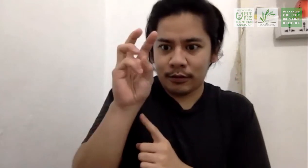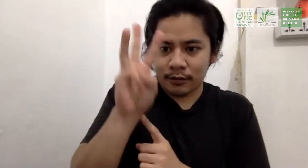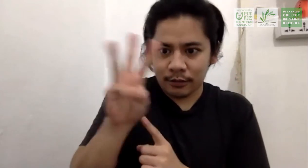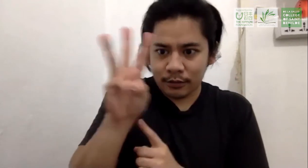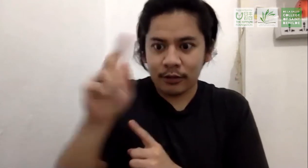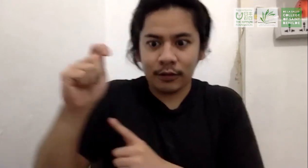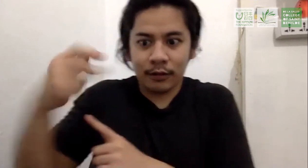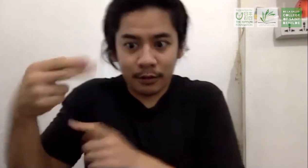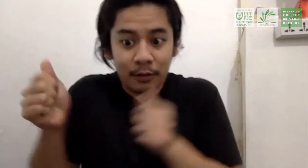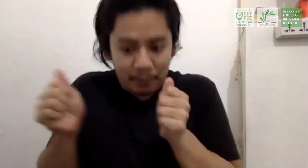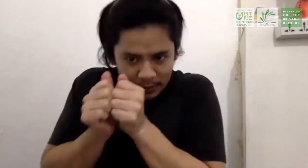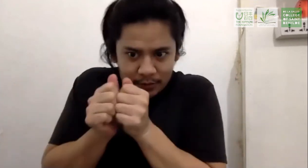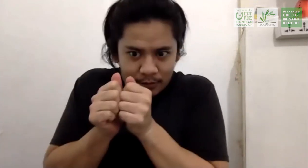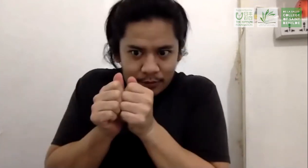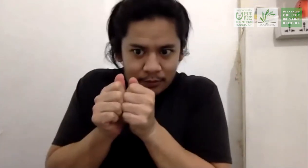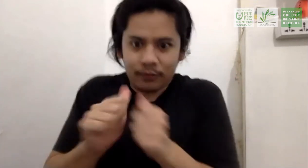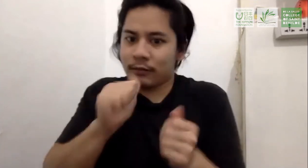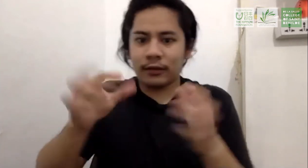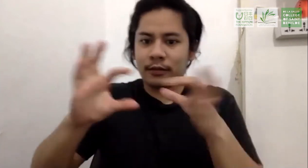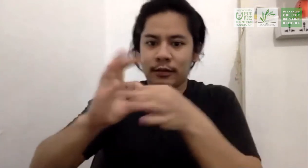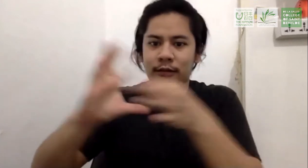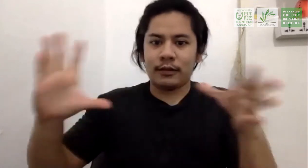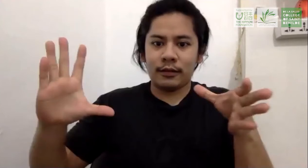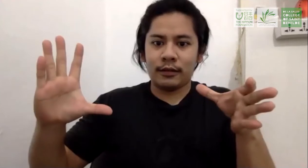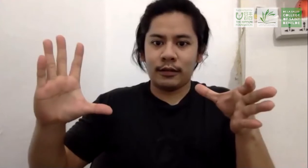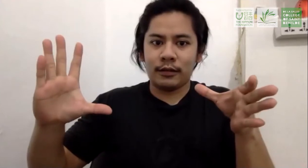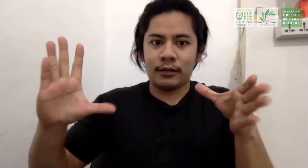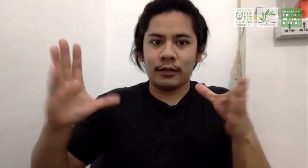predicate noun. Yes. So it's